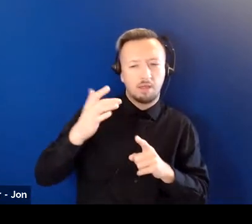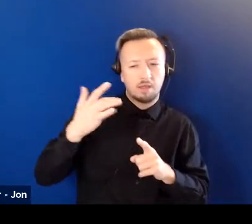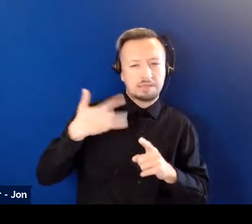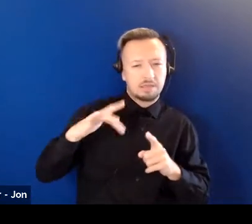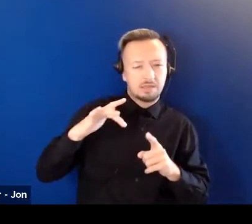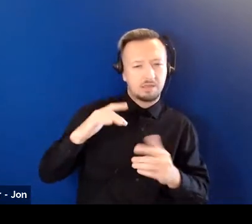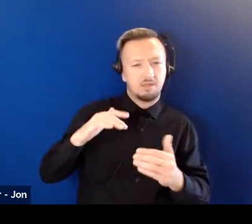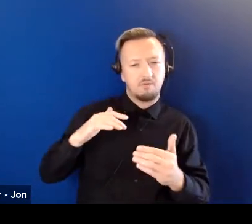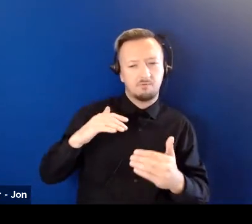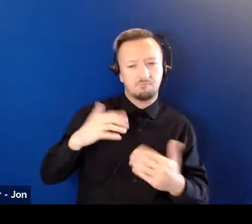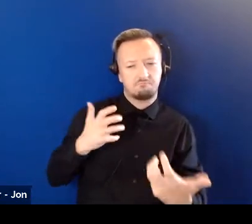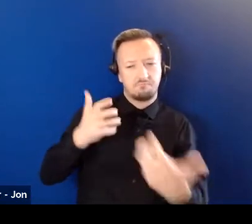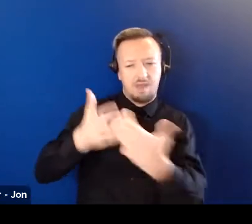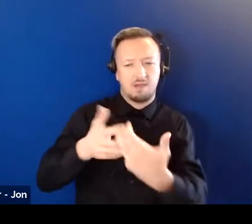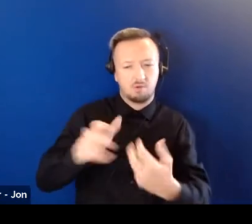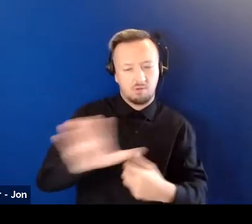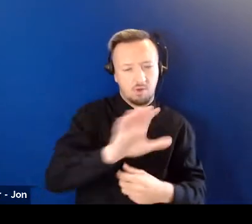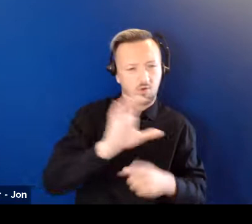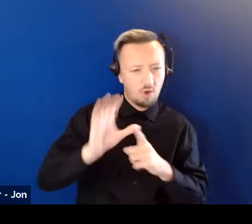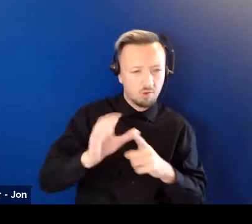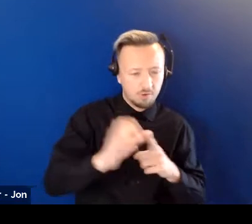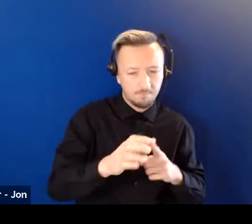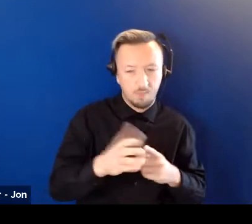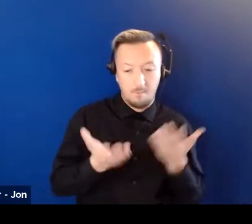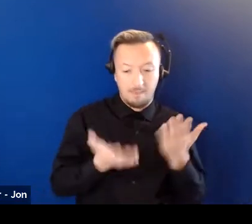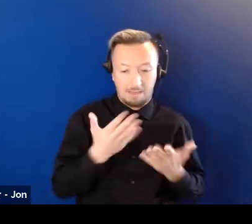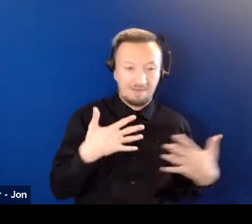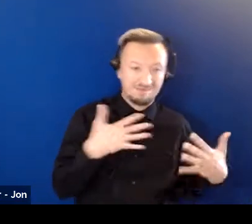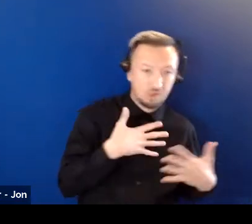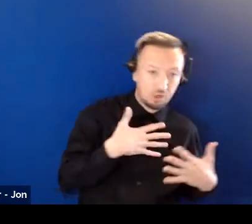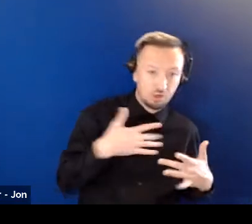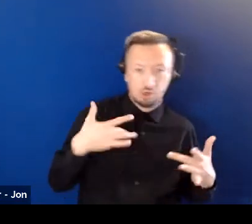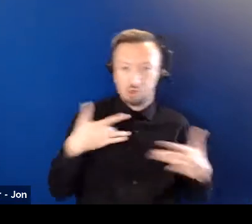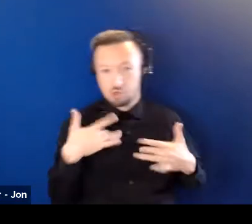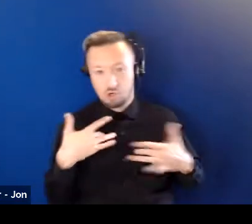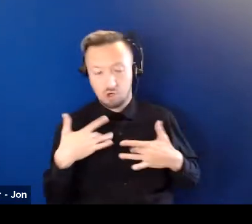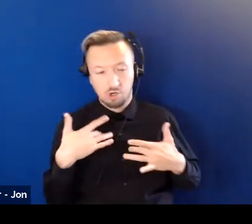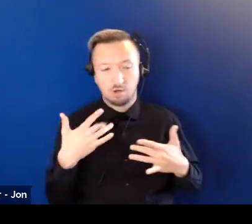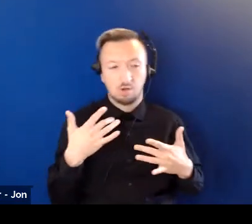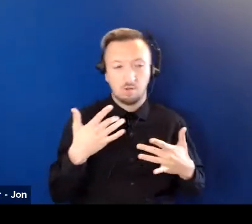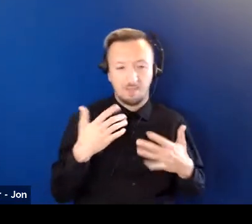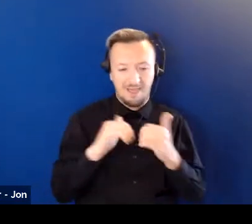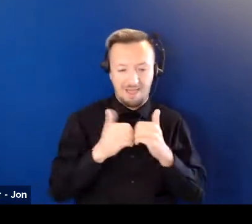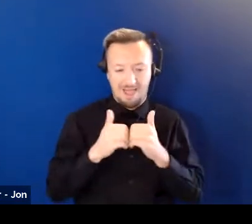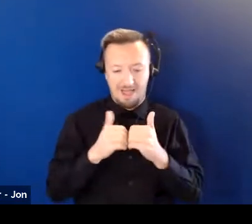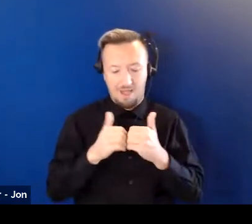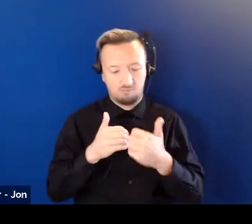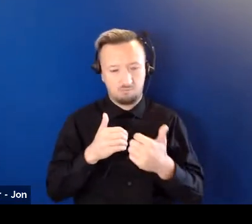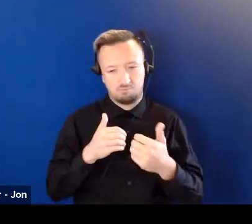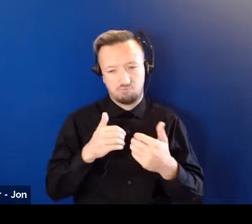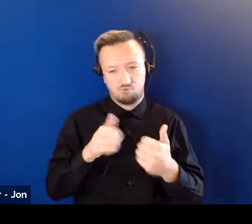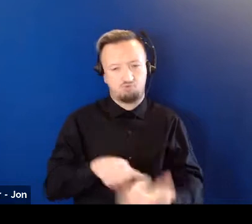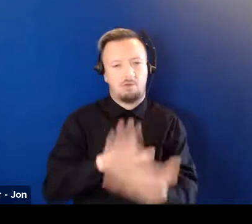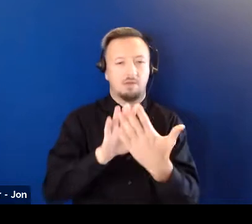address some of the fears and concerns that we may have, even if they're not true, but how to address them and recognize that